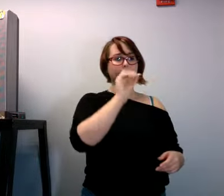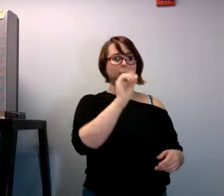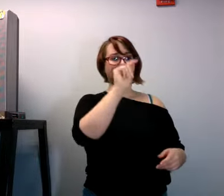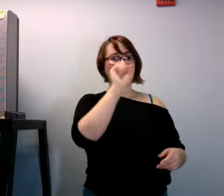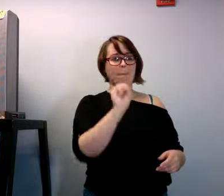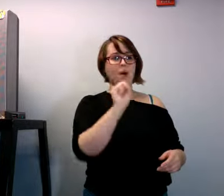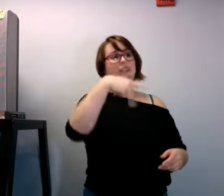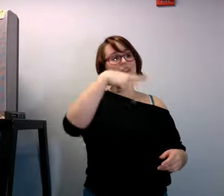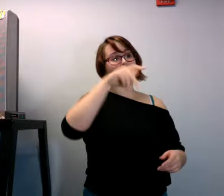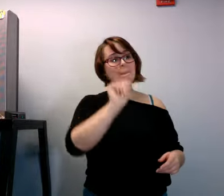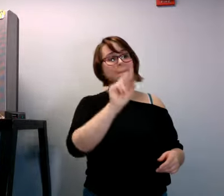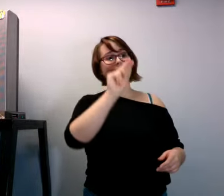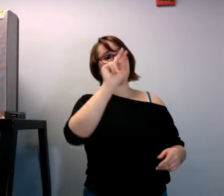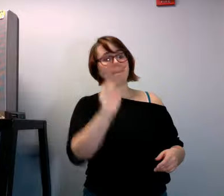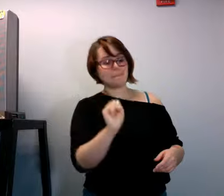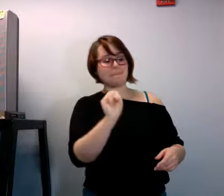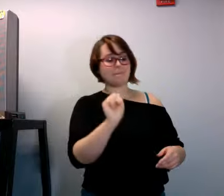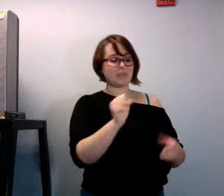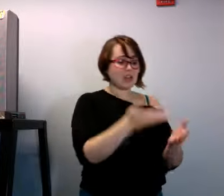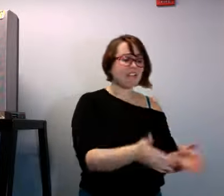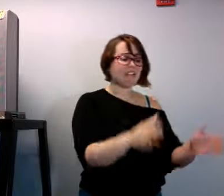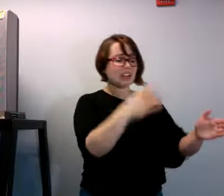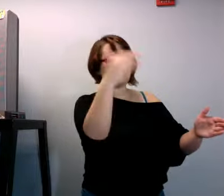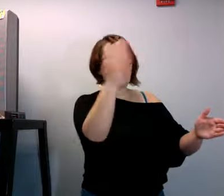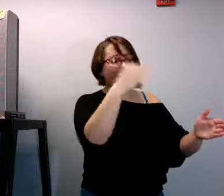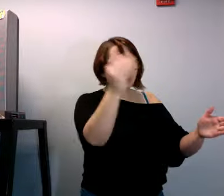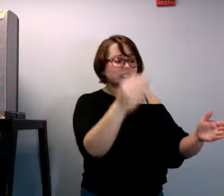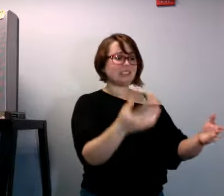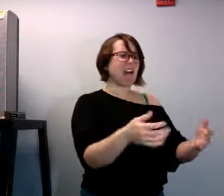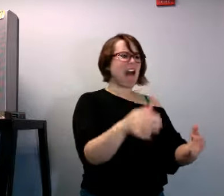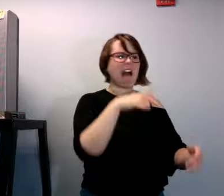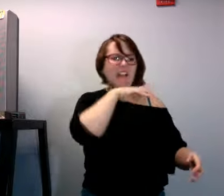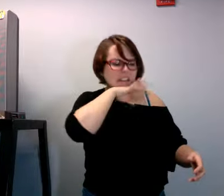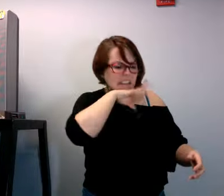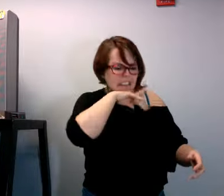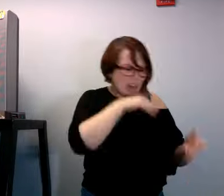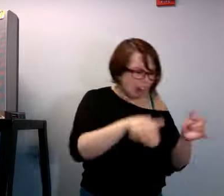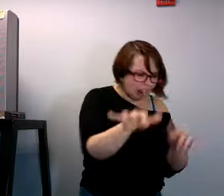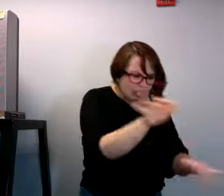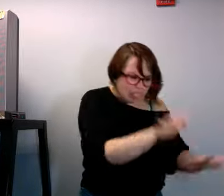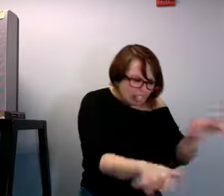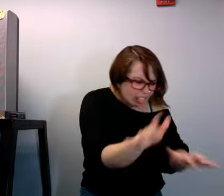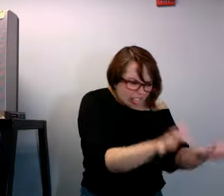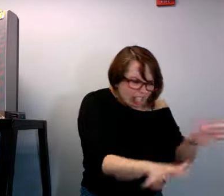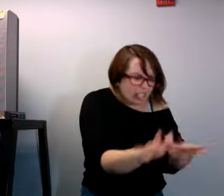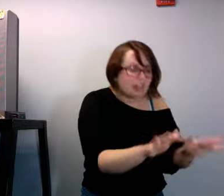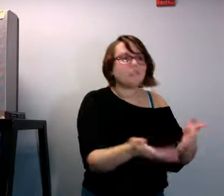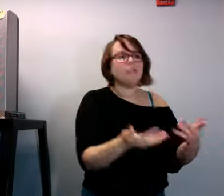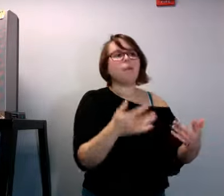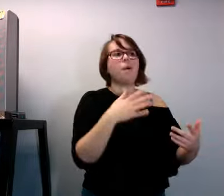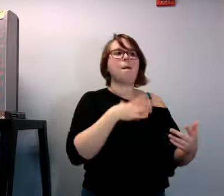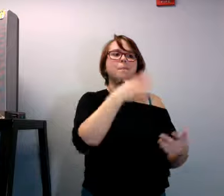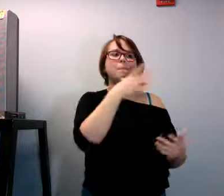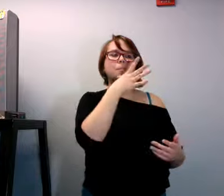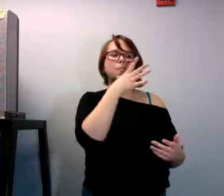and rocks in one and weeds and grass and all kinds of things in another one. So that's kind of the story, the most